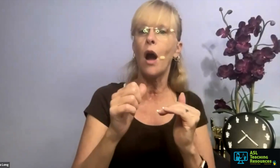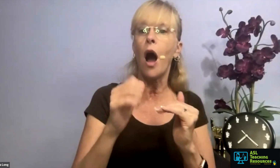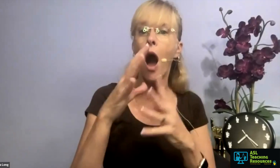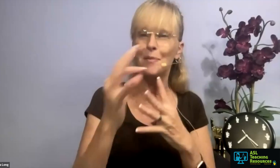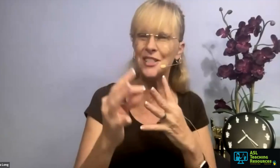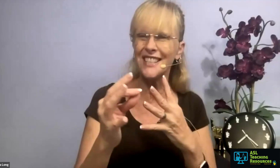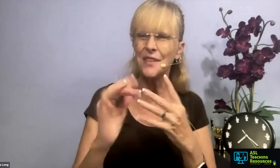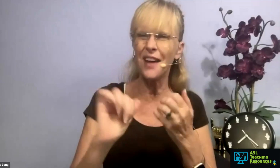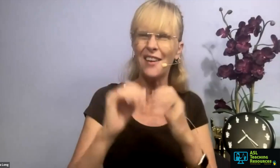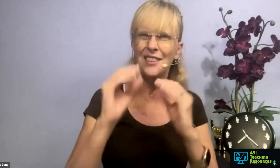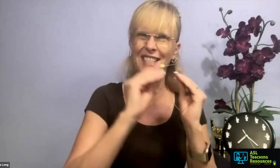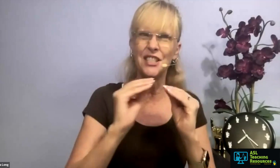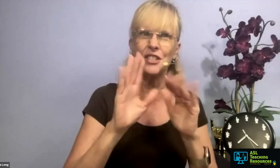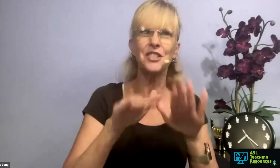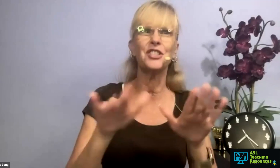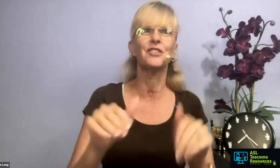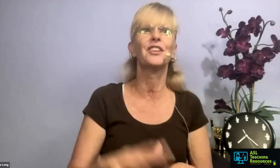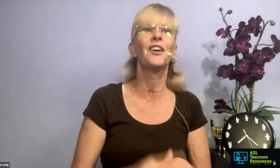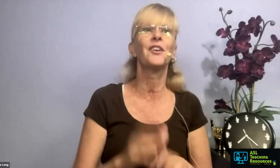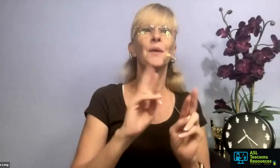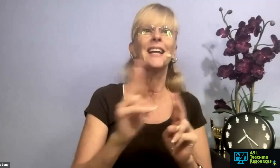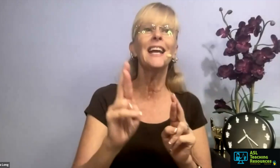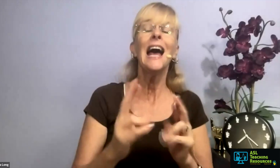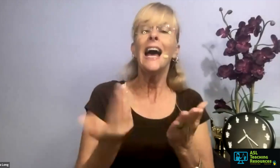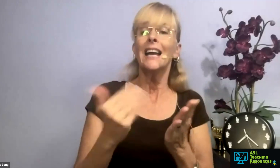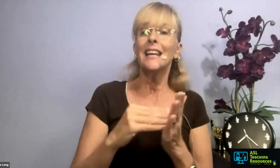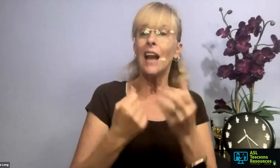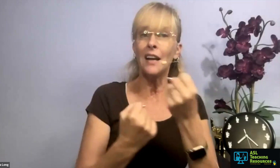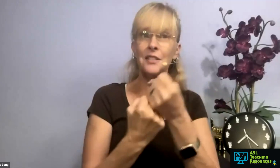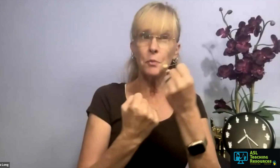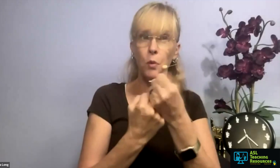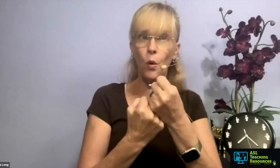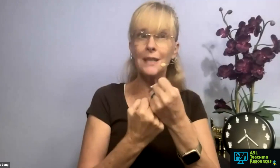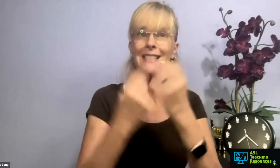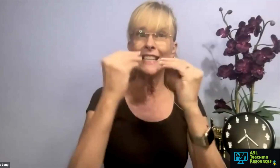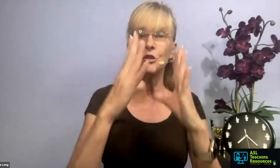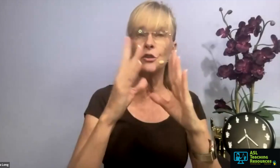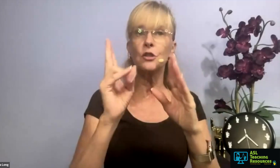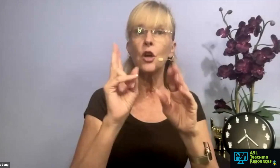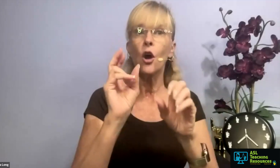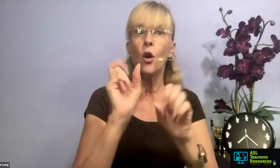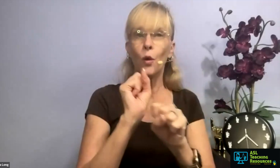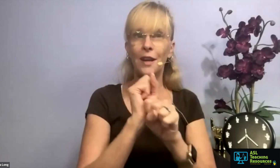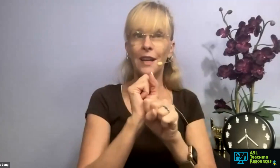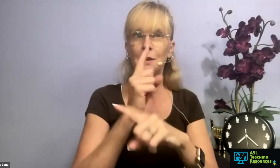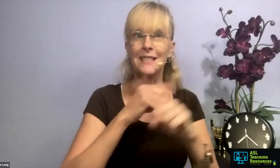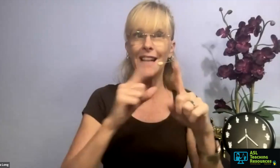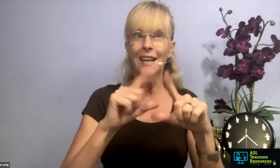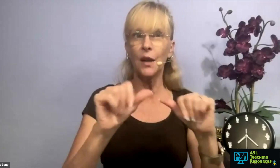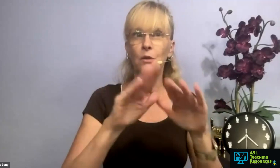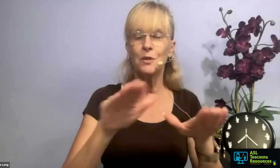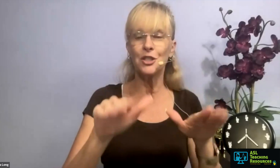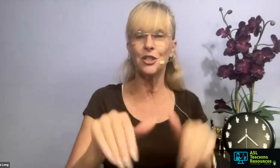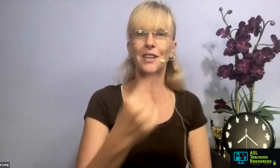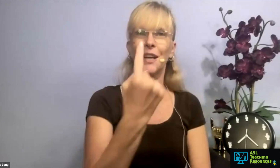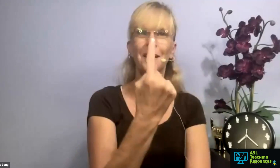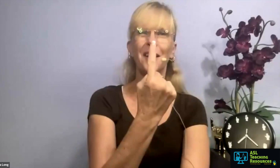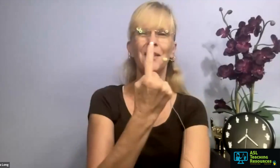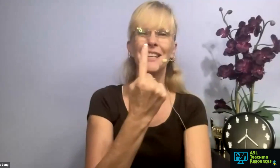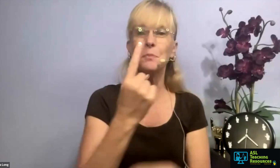options of how to teach it to children. Are you ready? And again, I support teachers working with sign language with children. Here we go. Let's